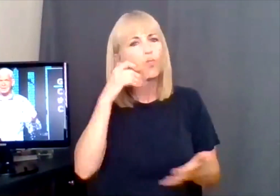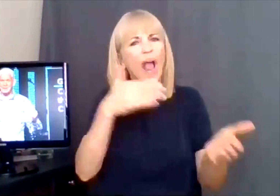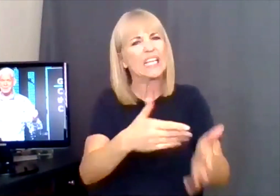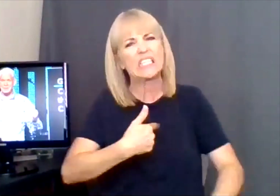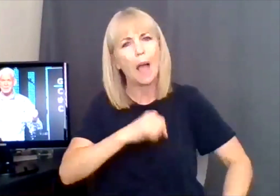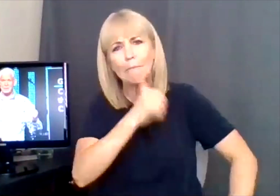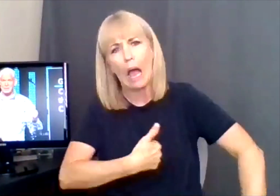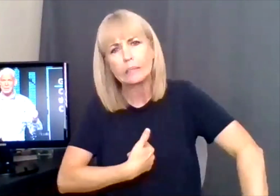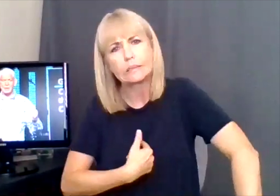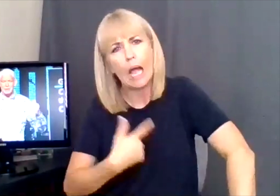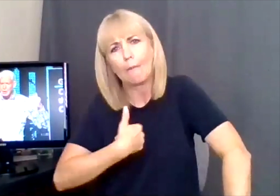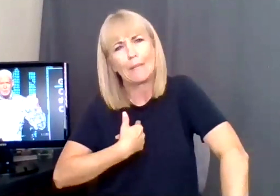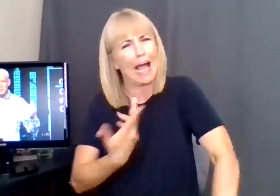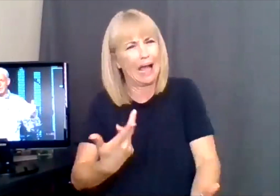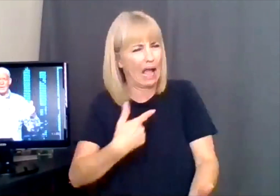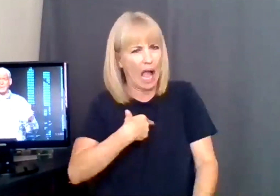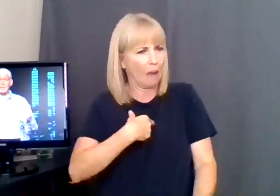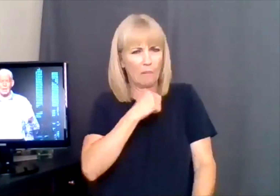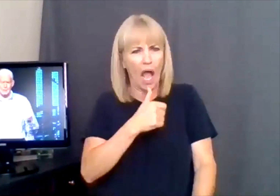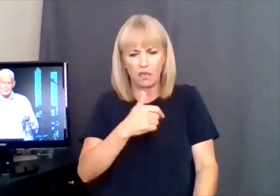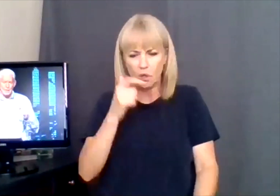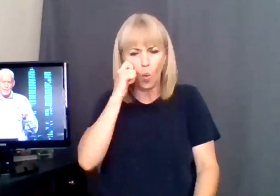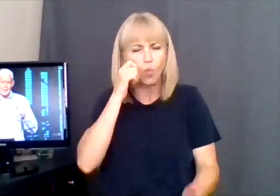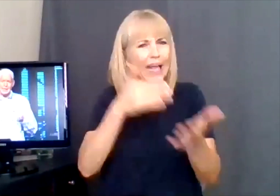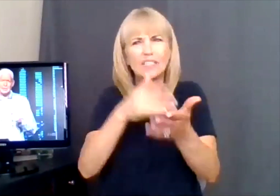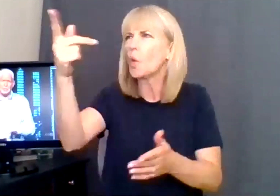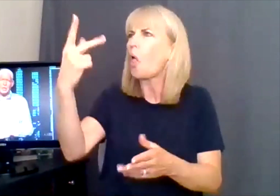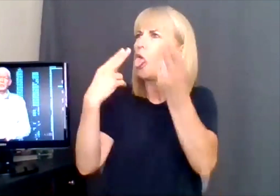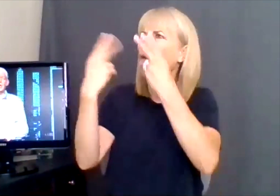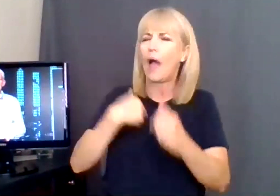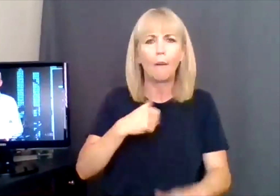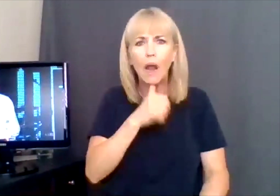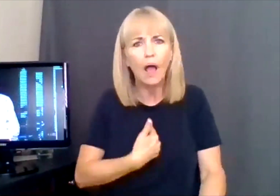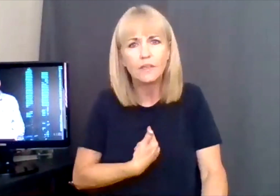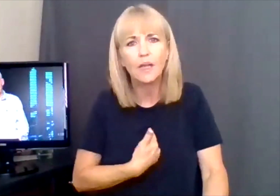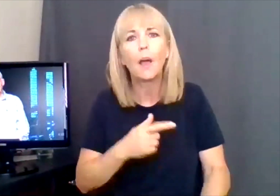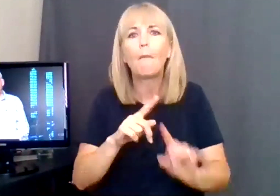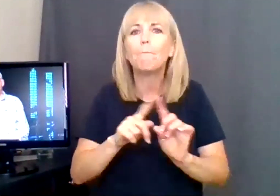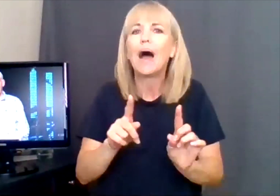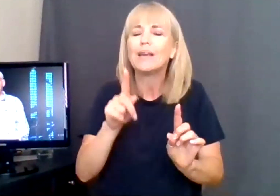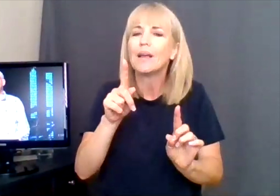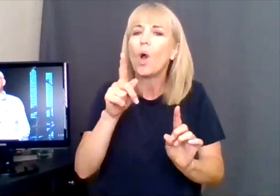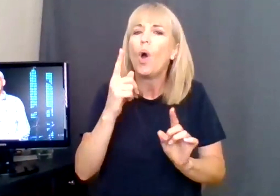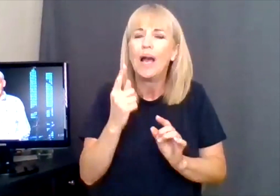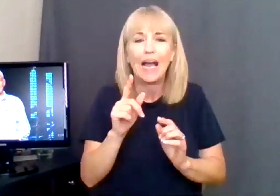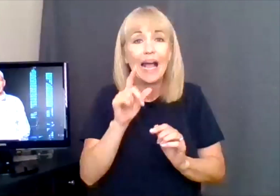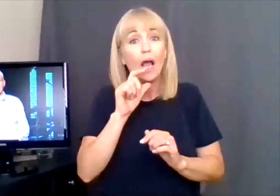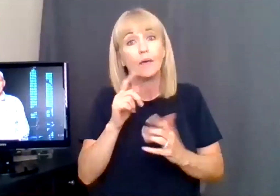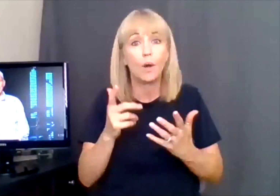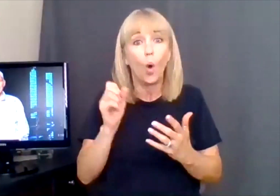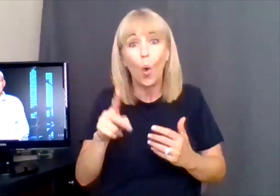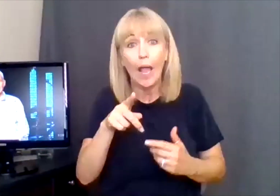not racist. I don't accuse me of that, I'm not there, but can I ask you to go to another step? Not just not